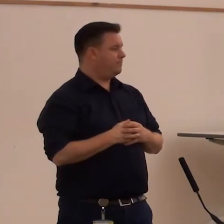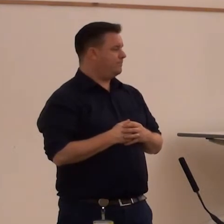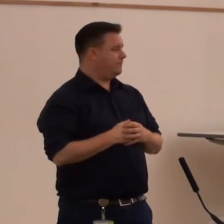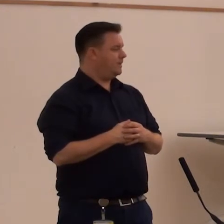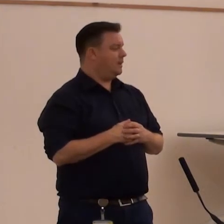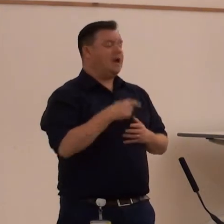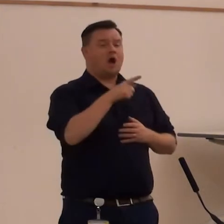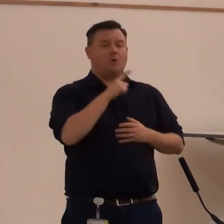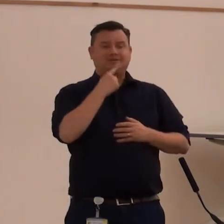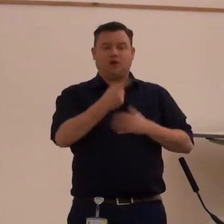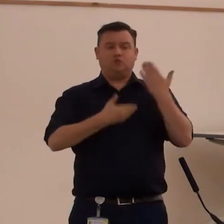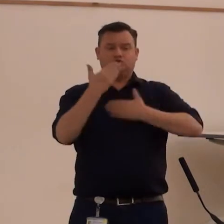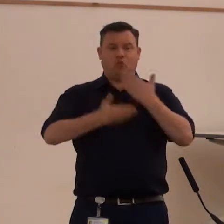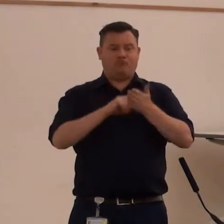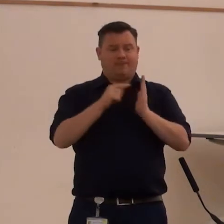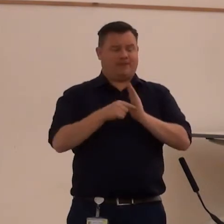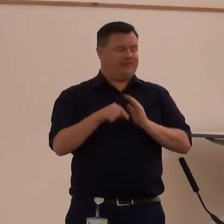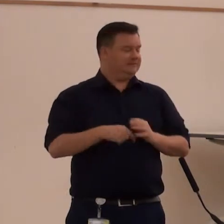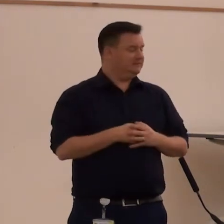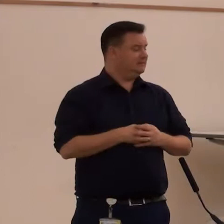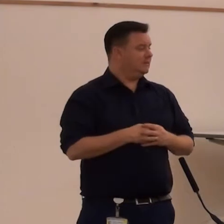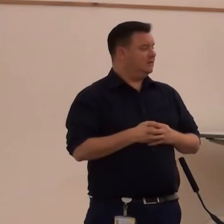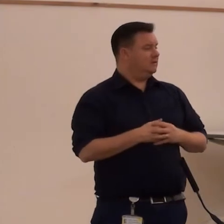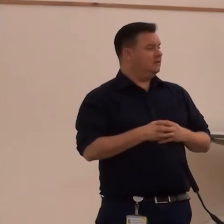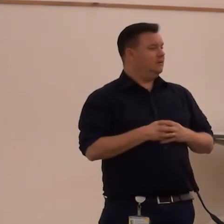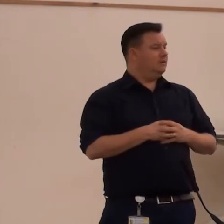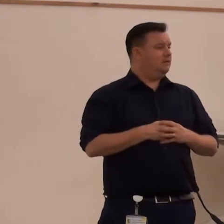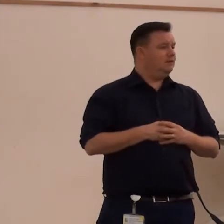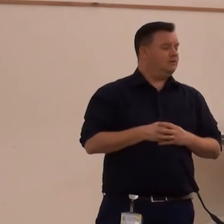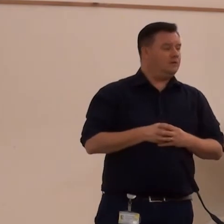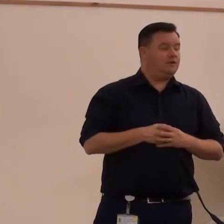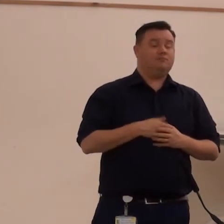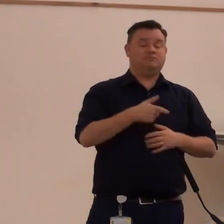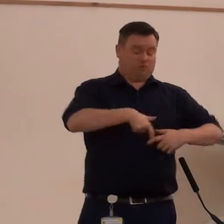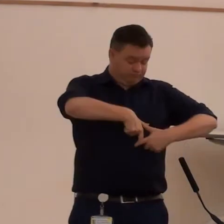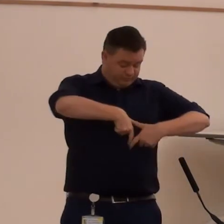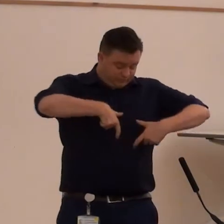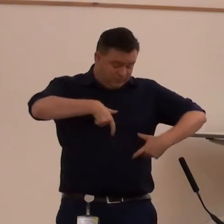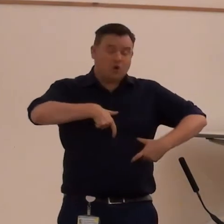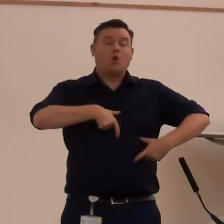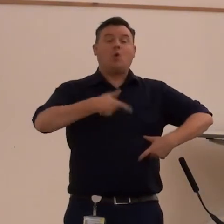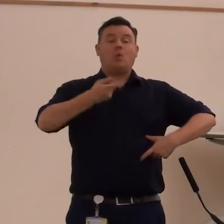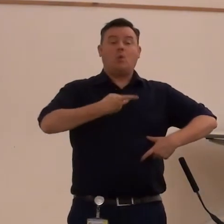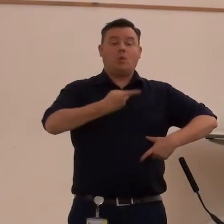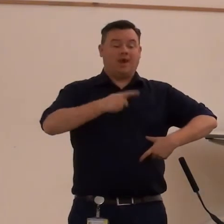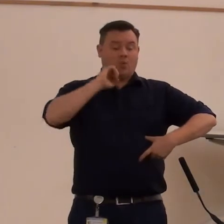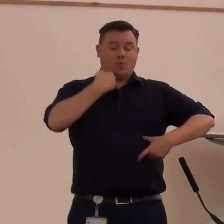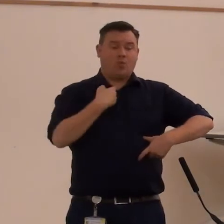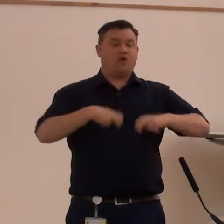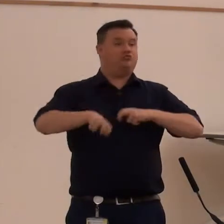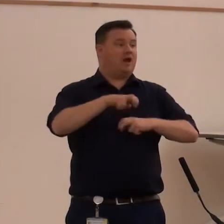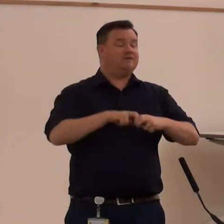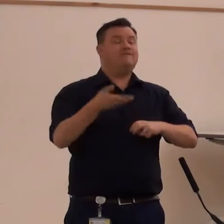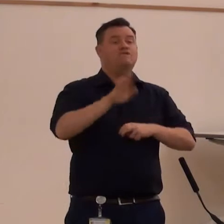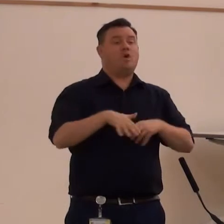little story about that because, again, we start, we will ride from the